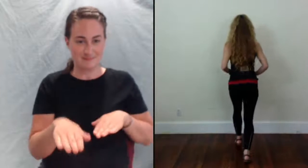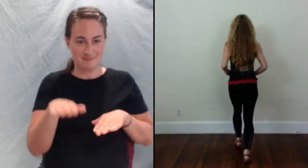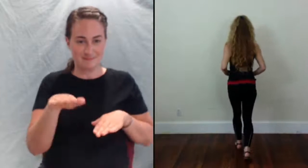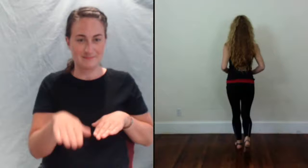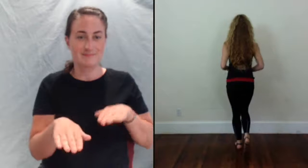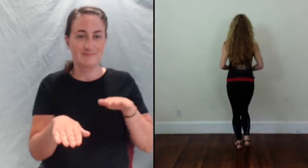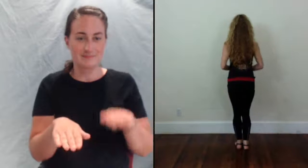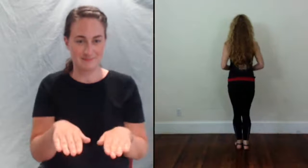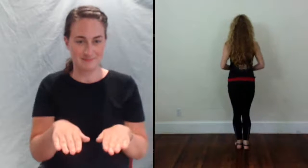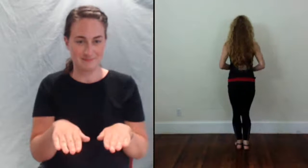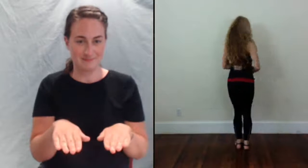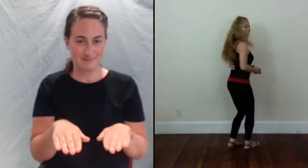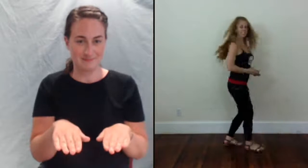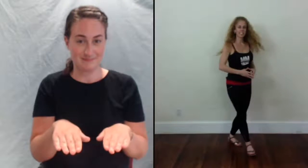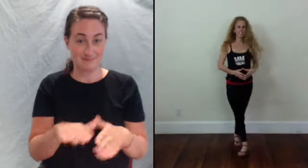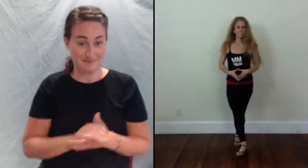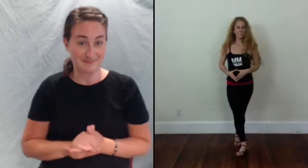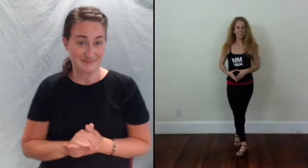right, back.